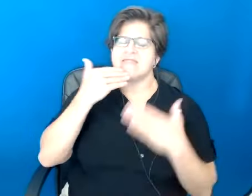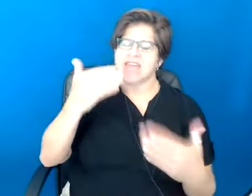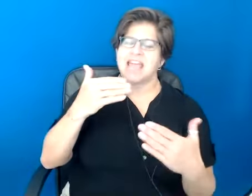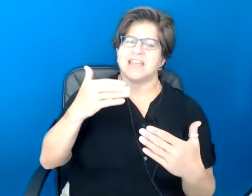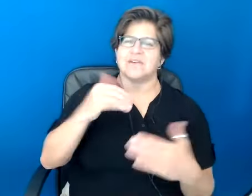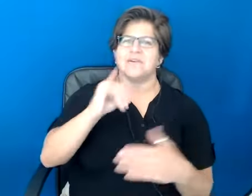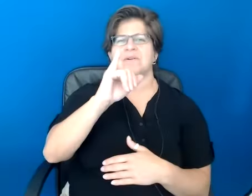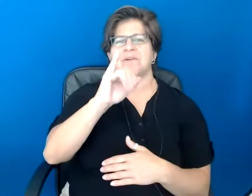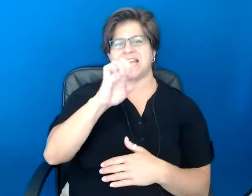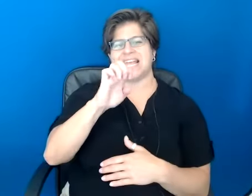here, and thanks, everybody.